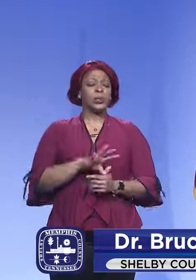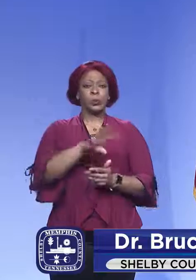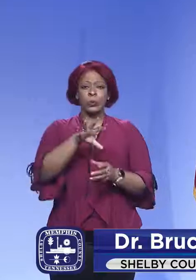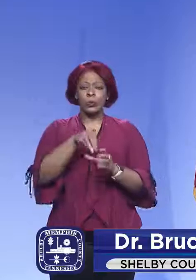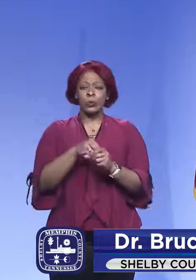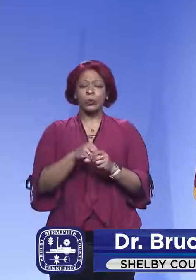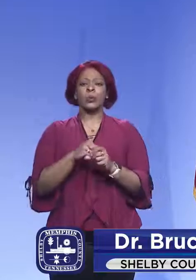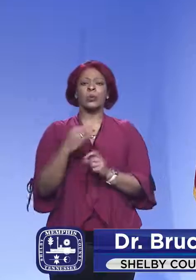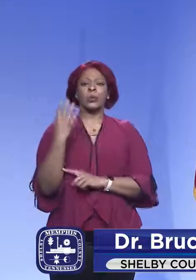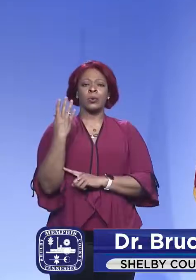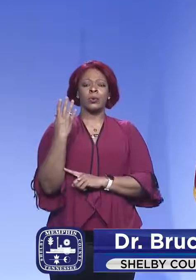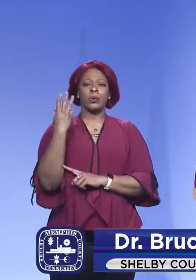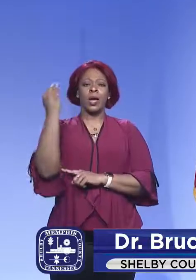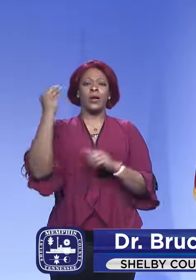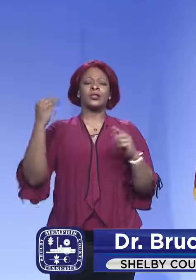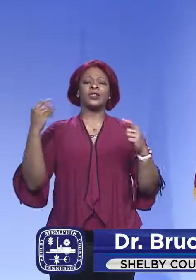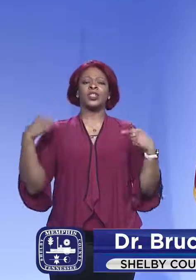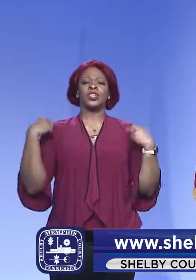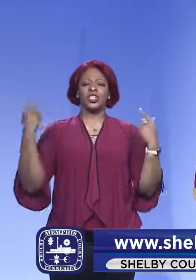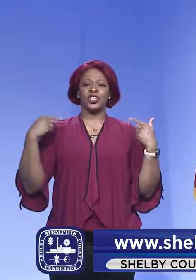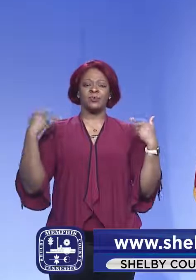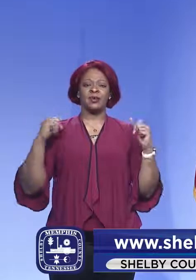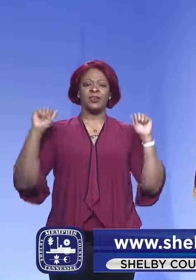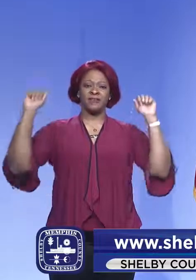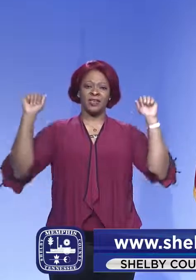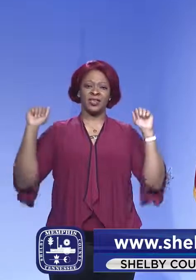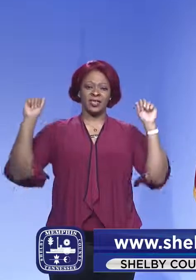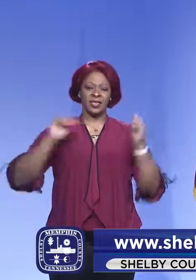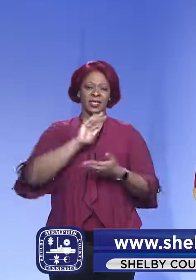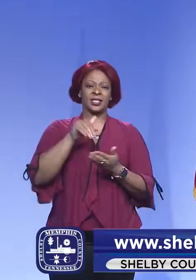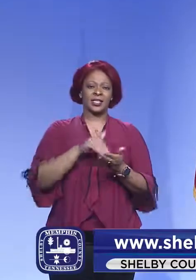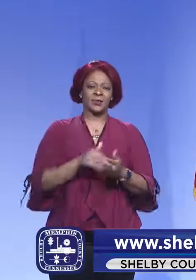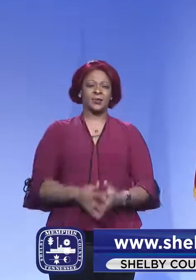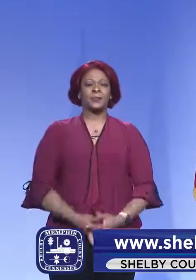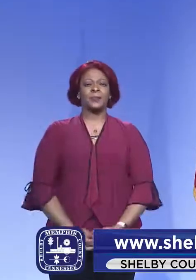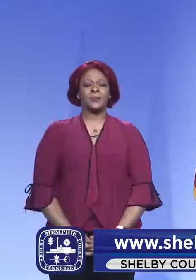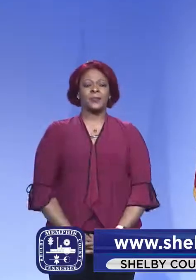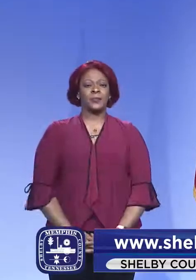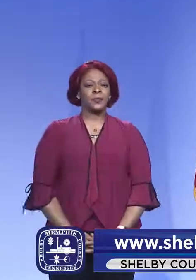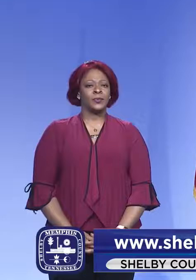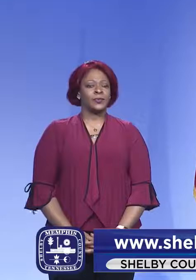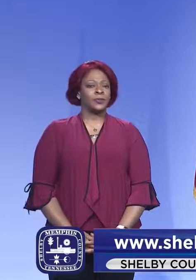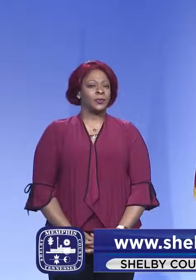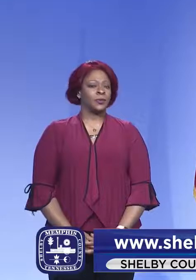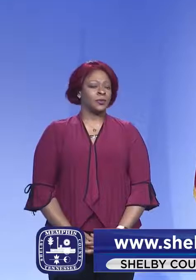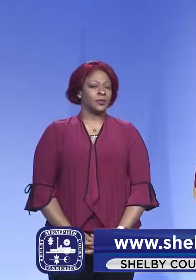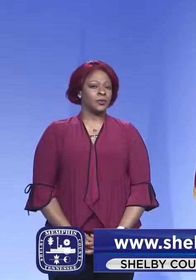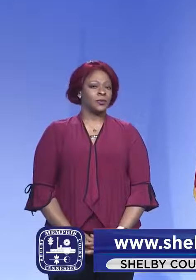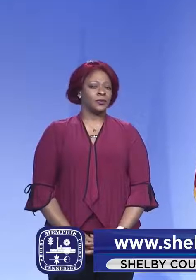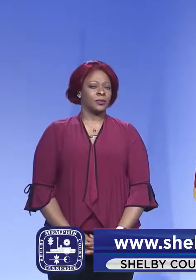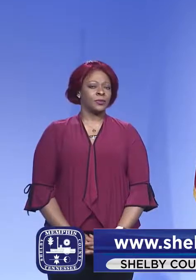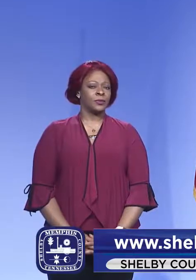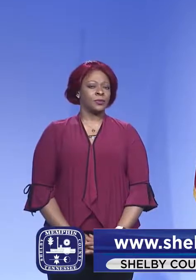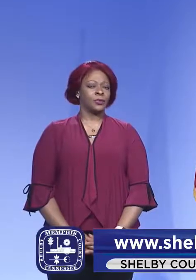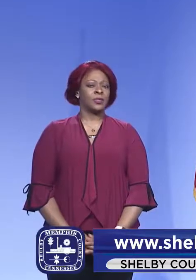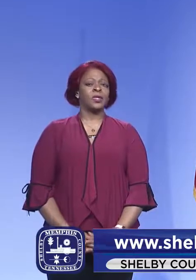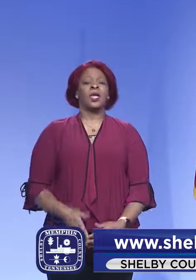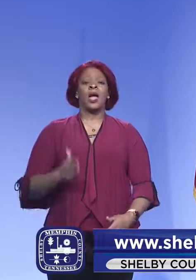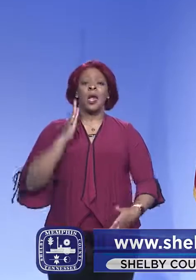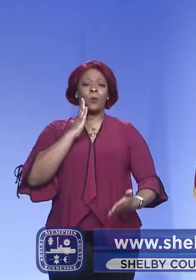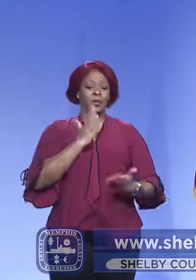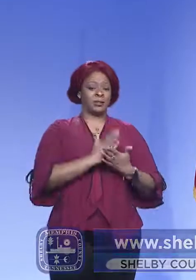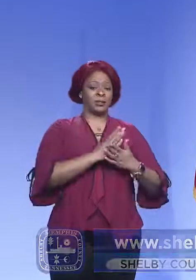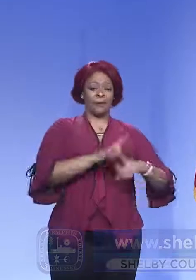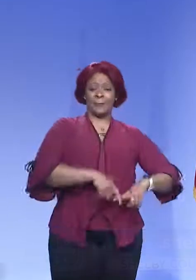including going to gyms and fitness centers. I will stop